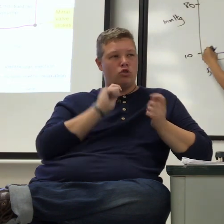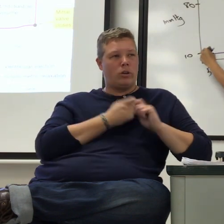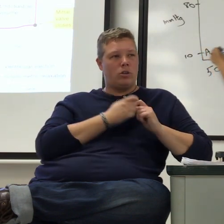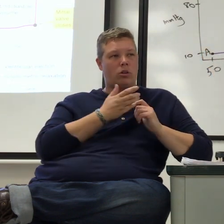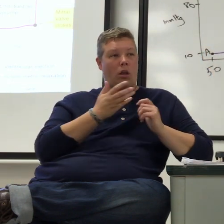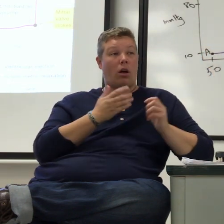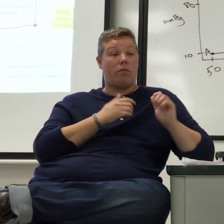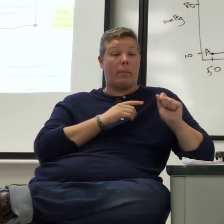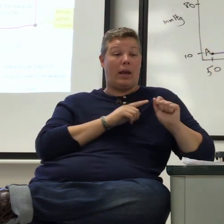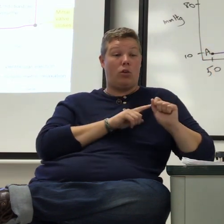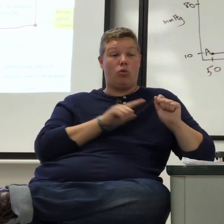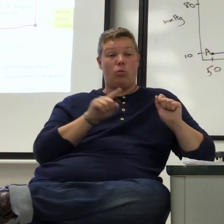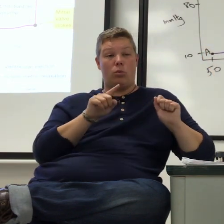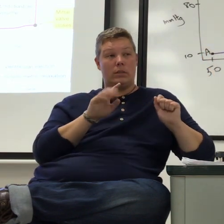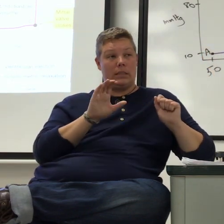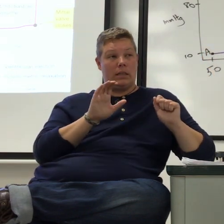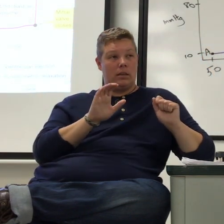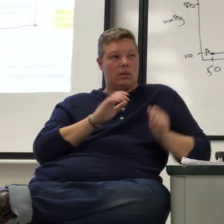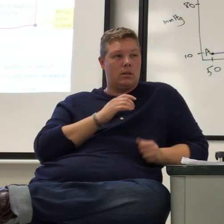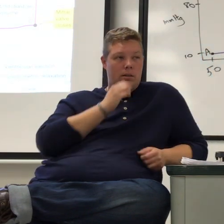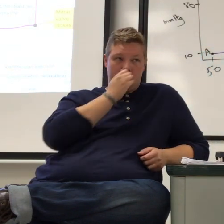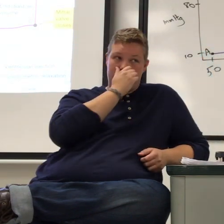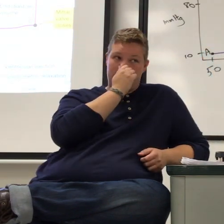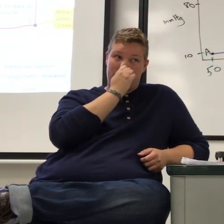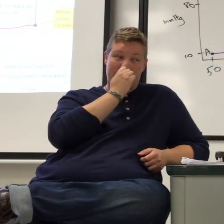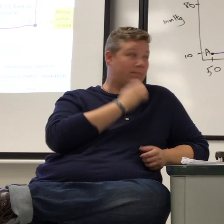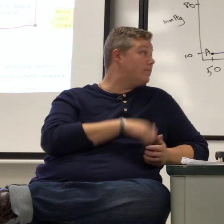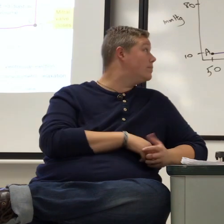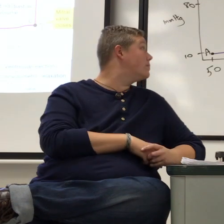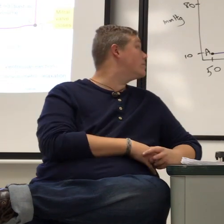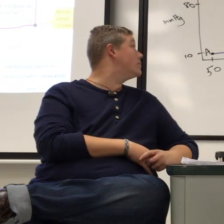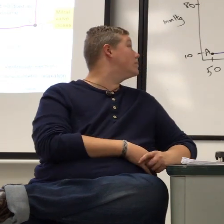From A to C.